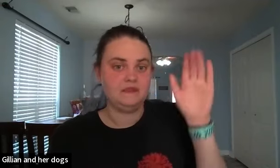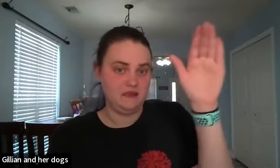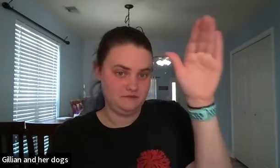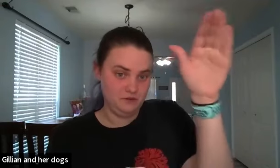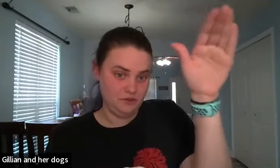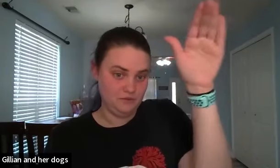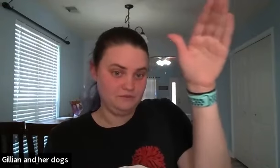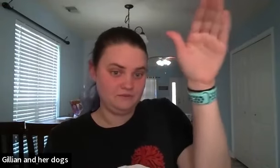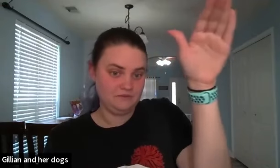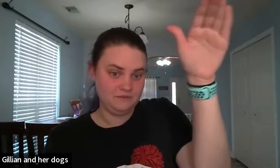afternoon.